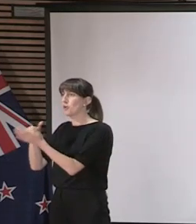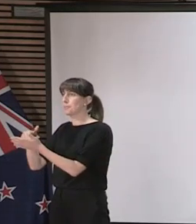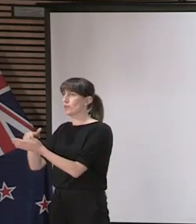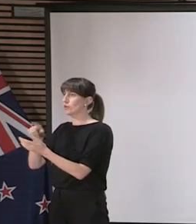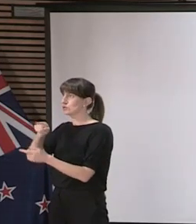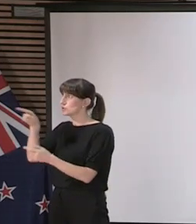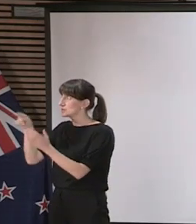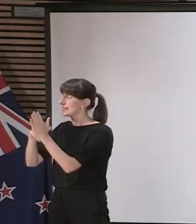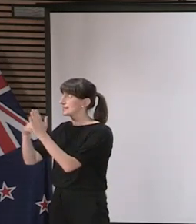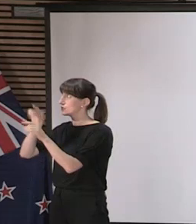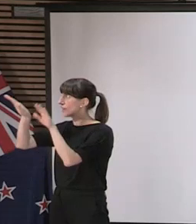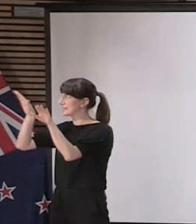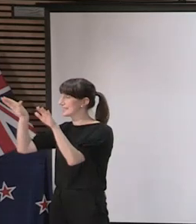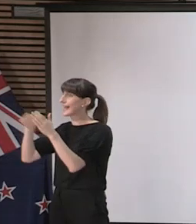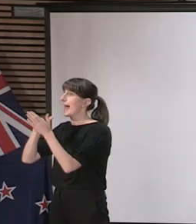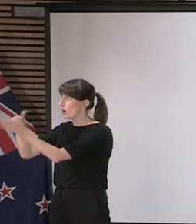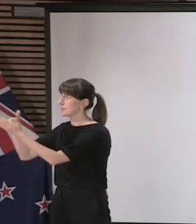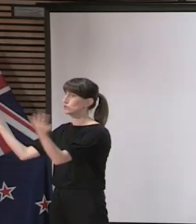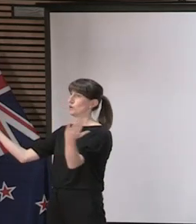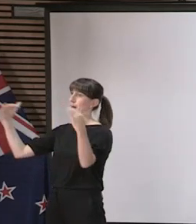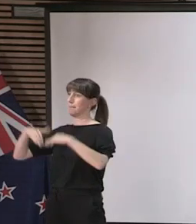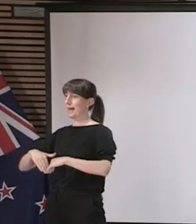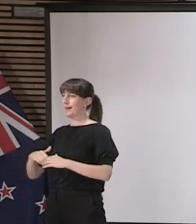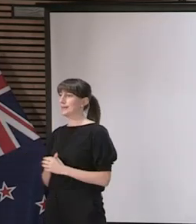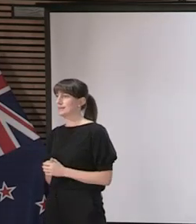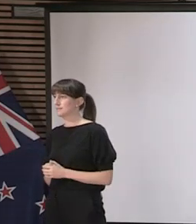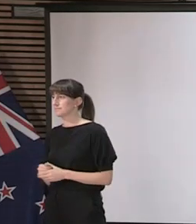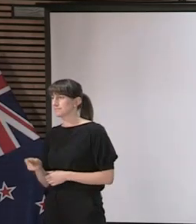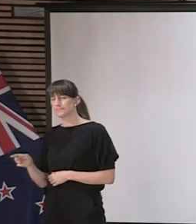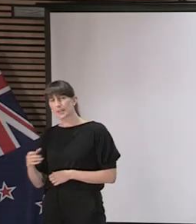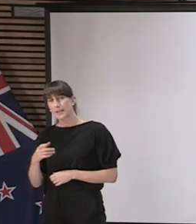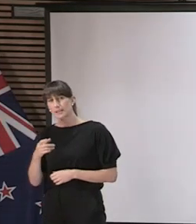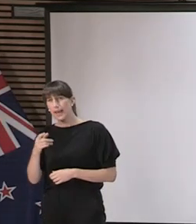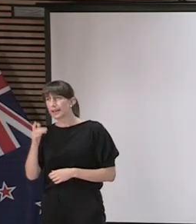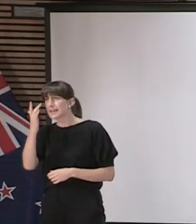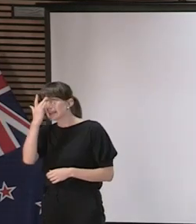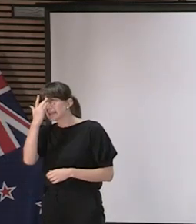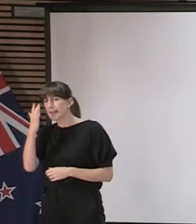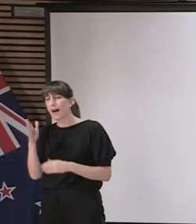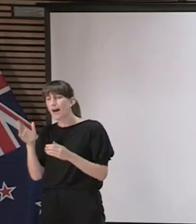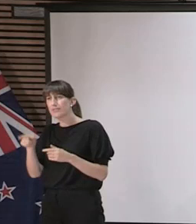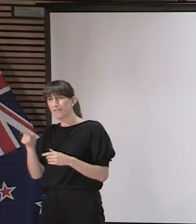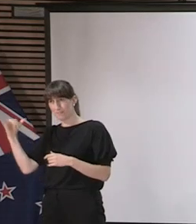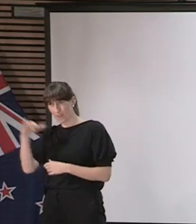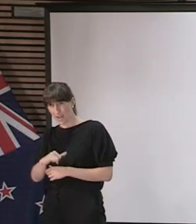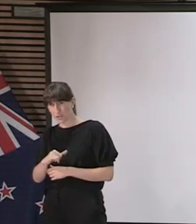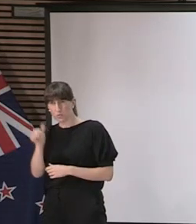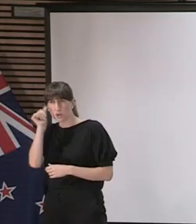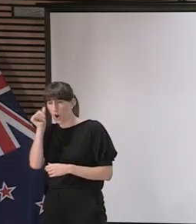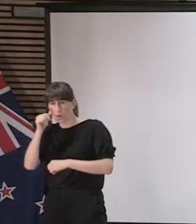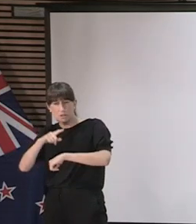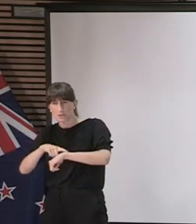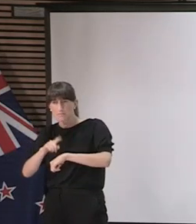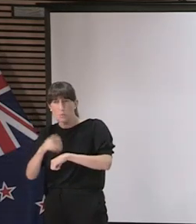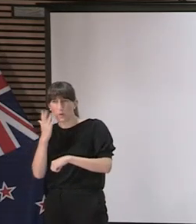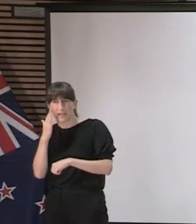but there are a whole lot of constraints around that. Any more details about the India flight in terms of timing? Yes, I do, and